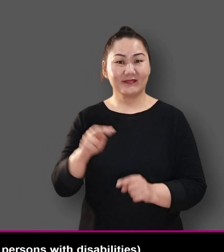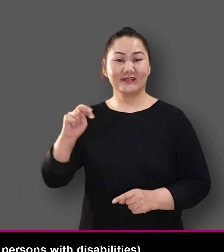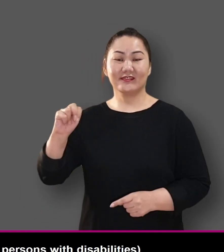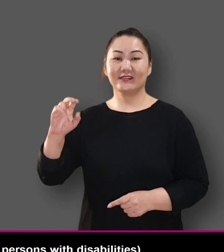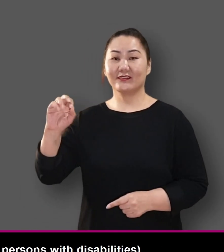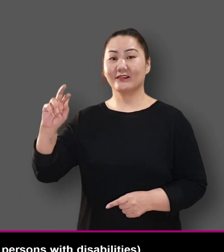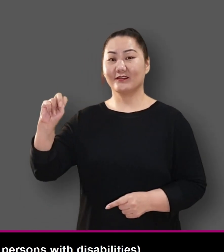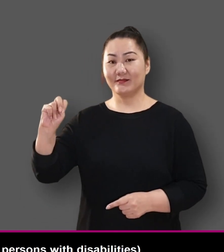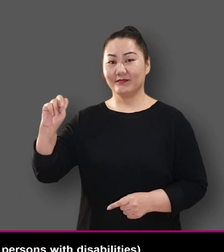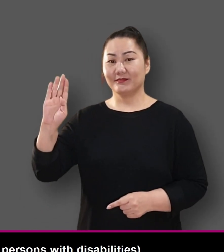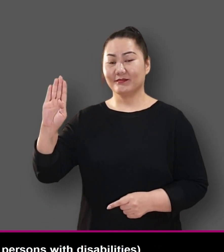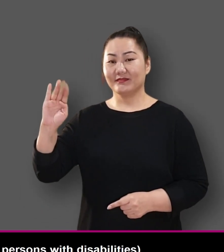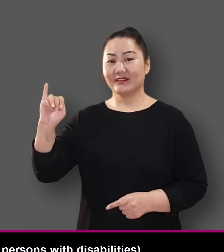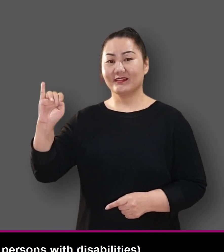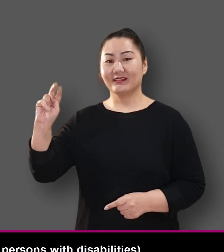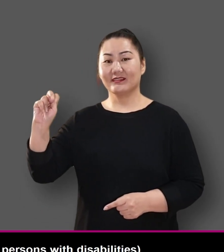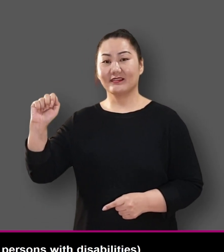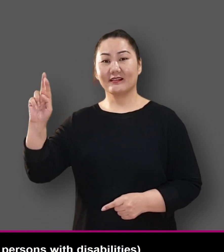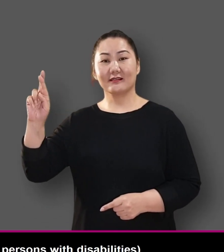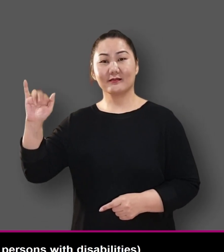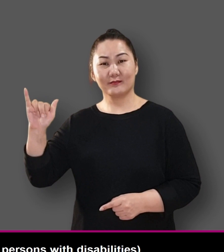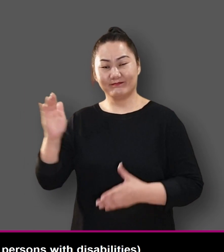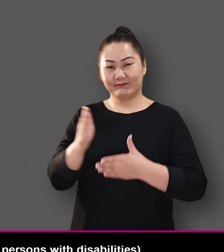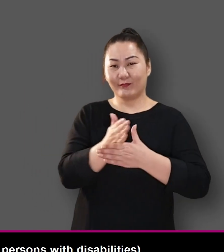including LGBTQI+ persons with disabilities